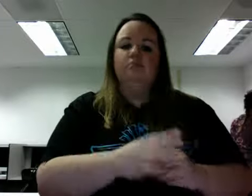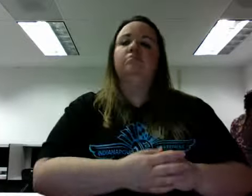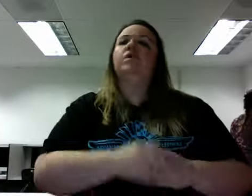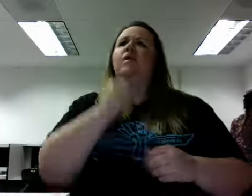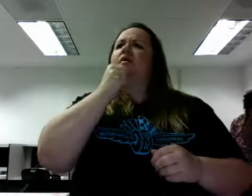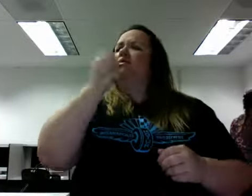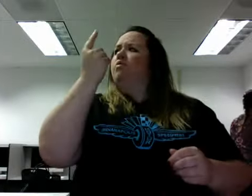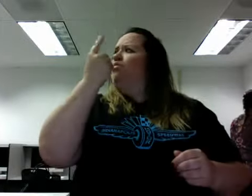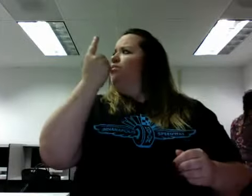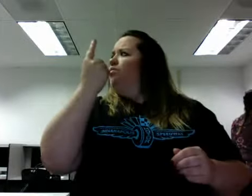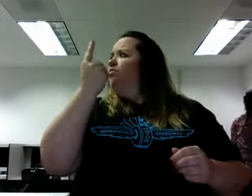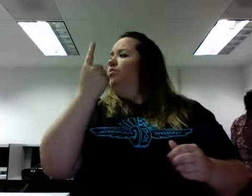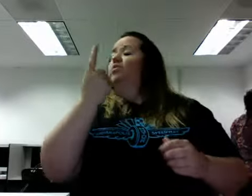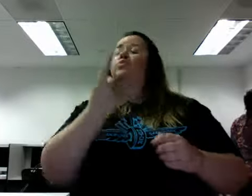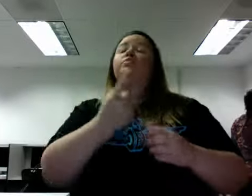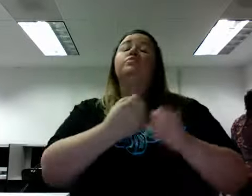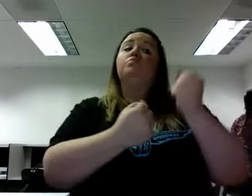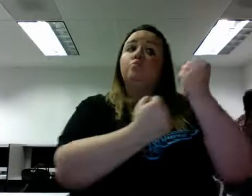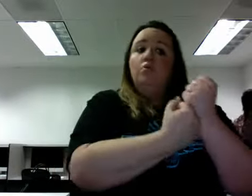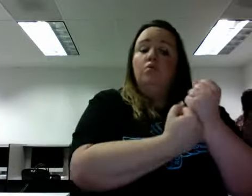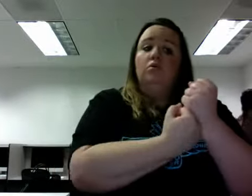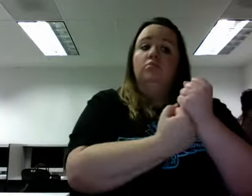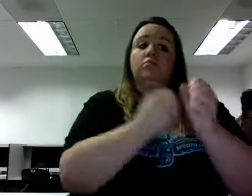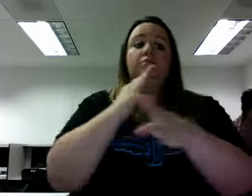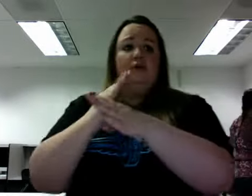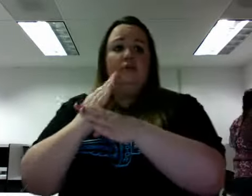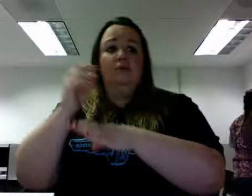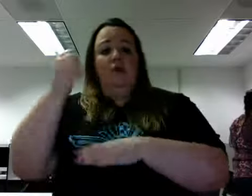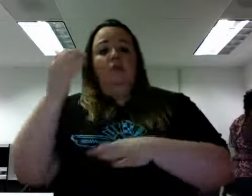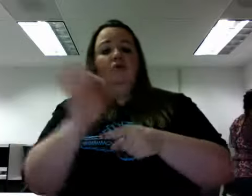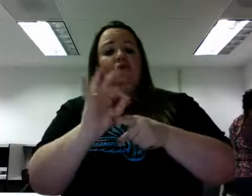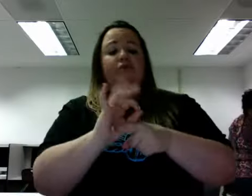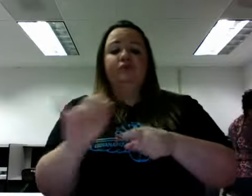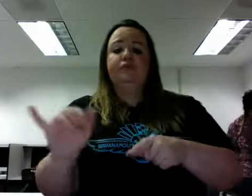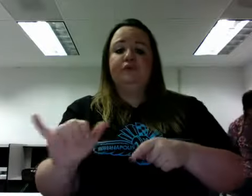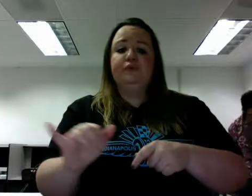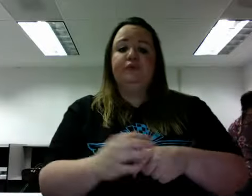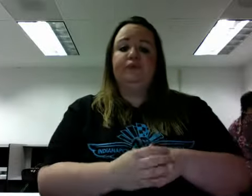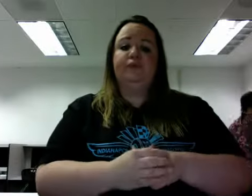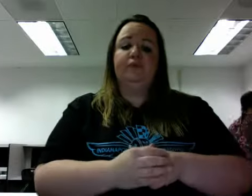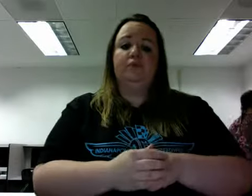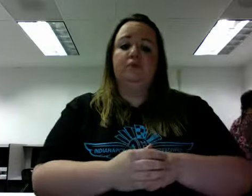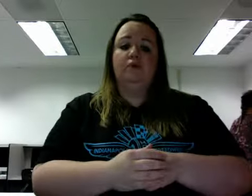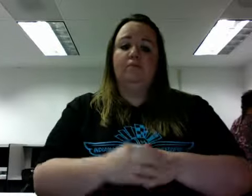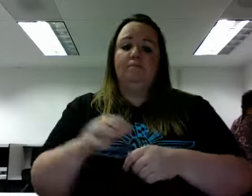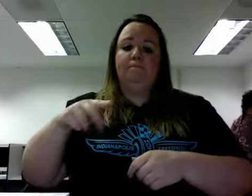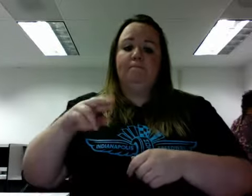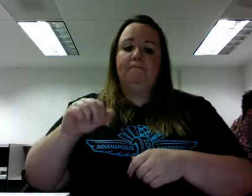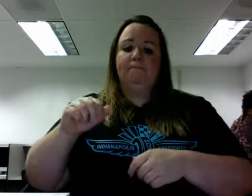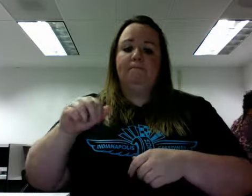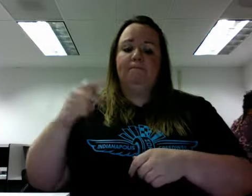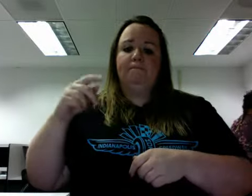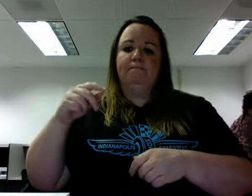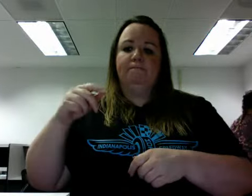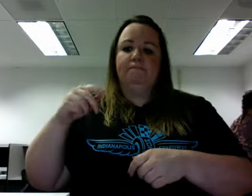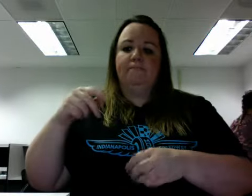and not just to protect, but it's there for repair. The periosteum is really important, especially at your age, for the growth that you guys are going to go through. As your bones get